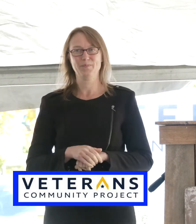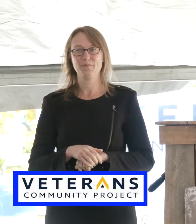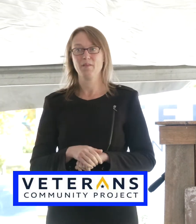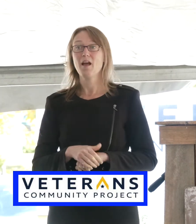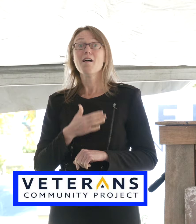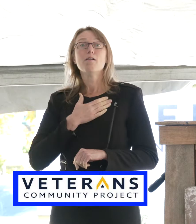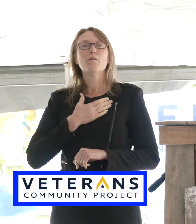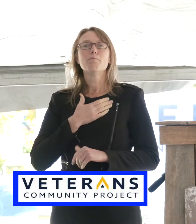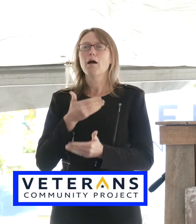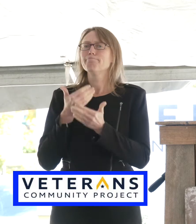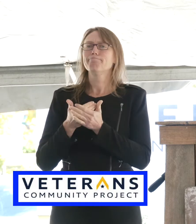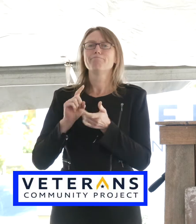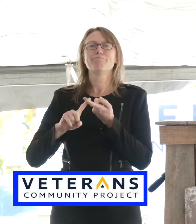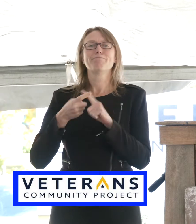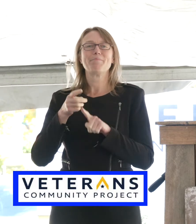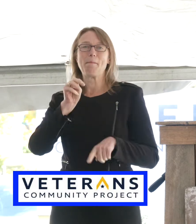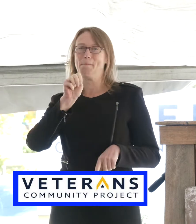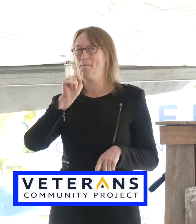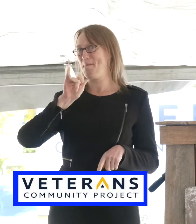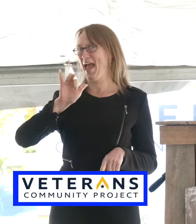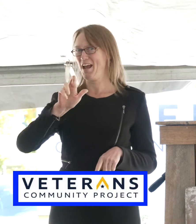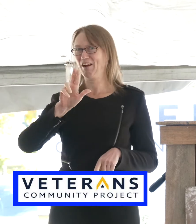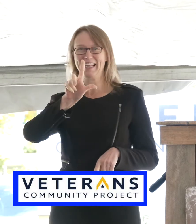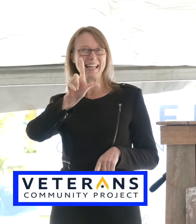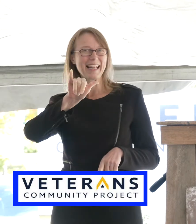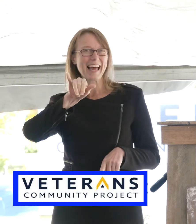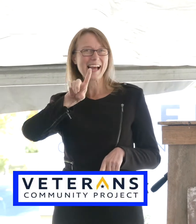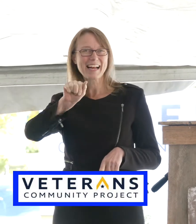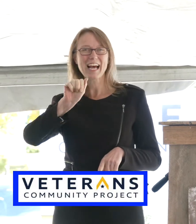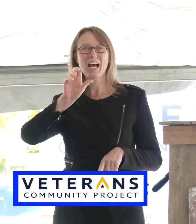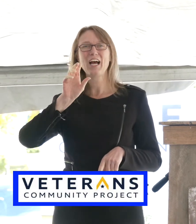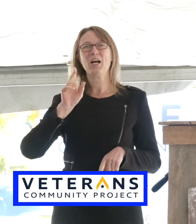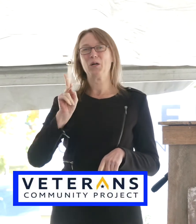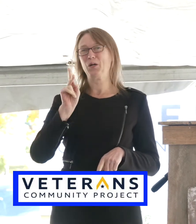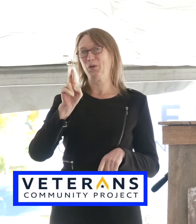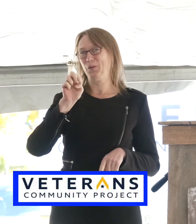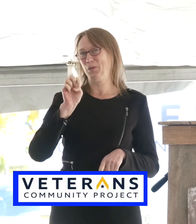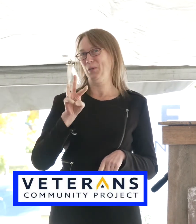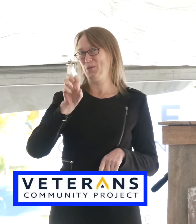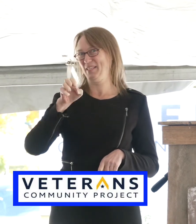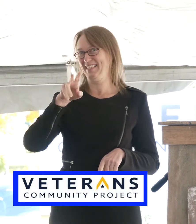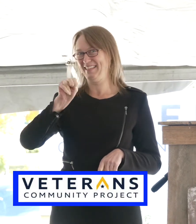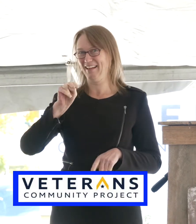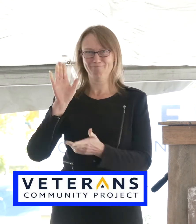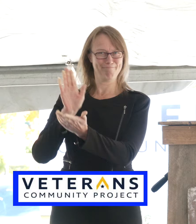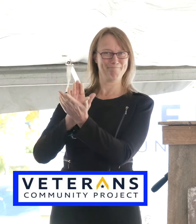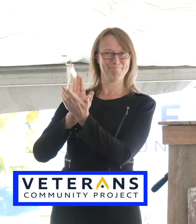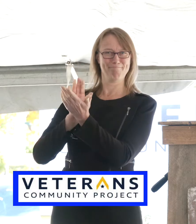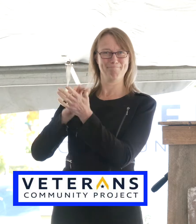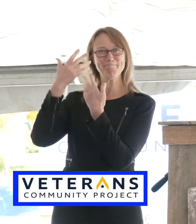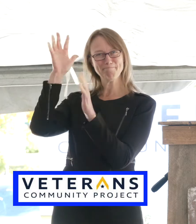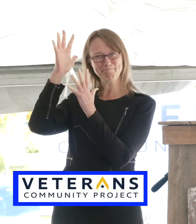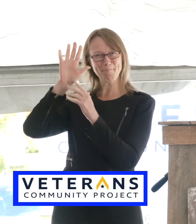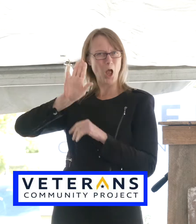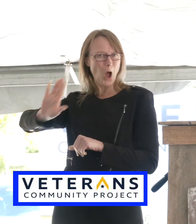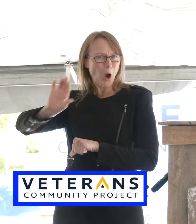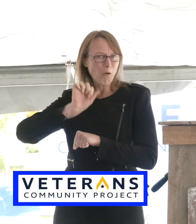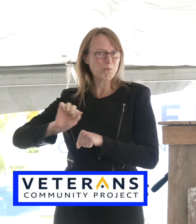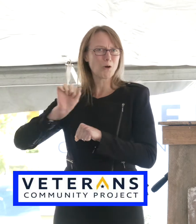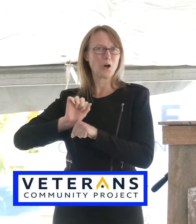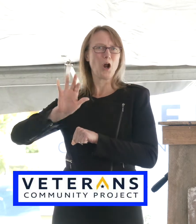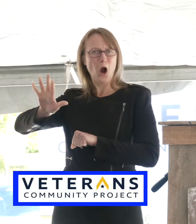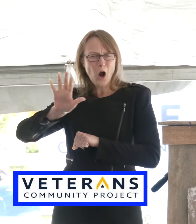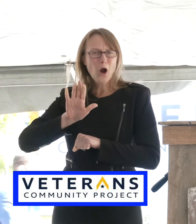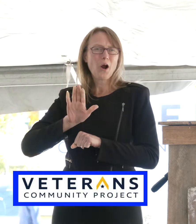My good friend, Mayor Lyda Krewson, thank you too. Let's give her a round of applause for all of her hard work and her